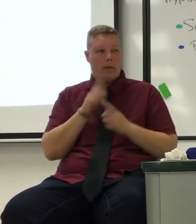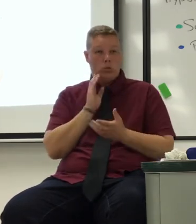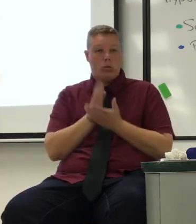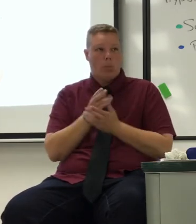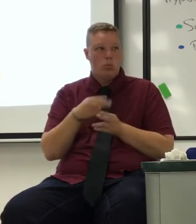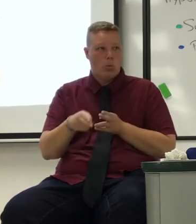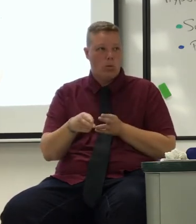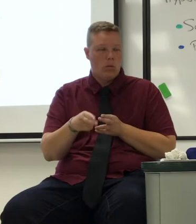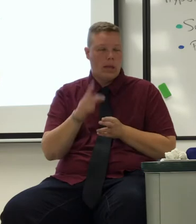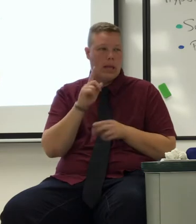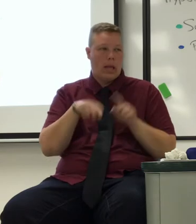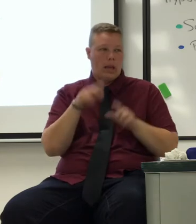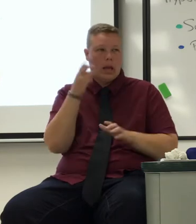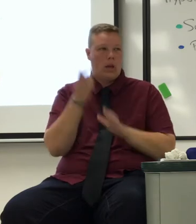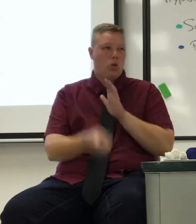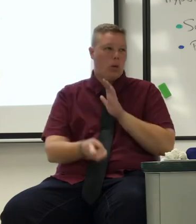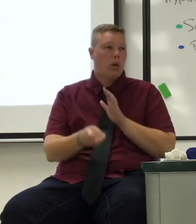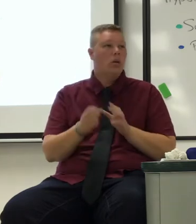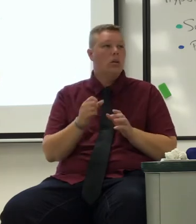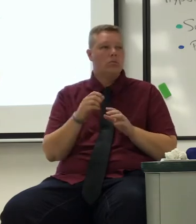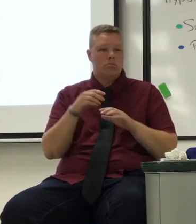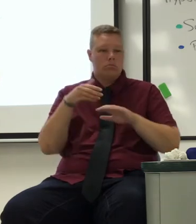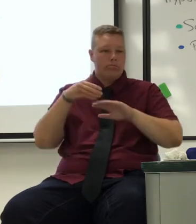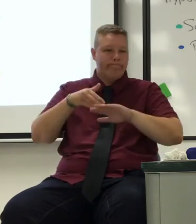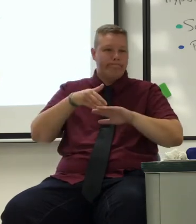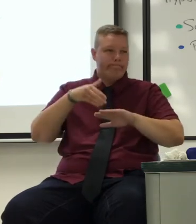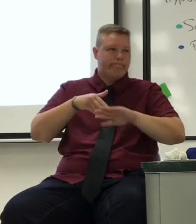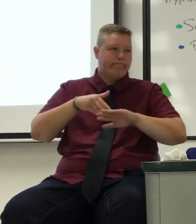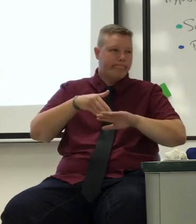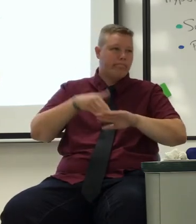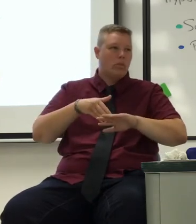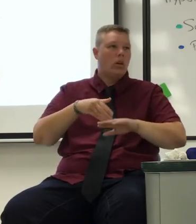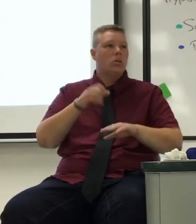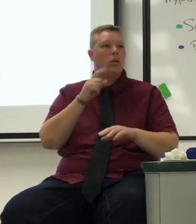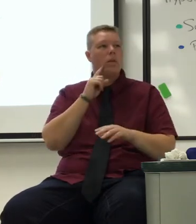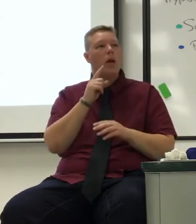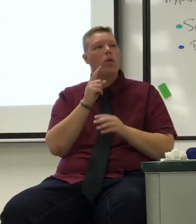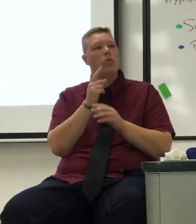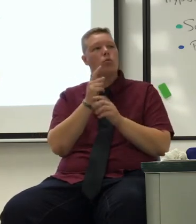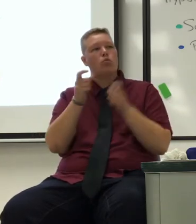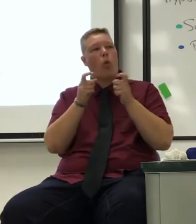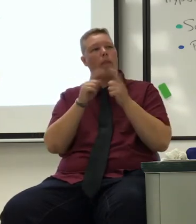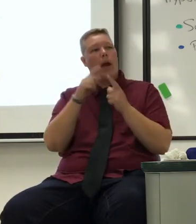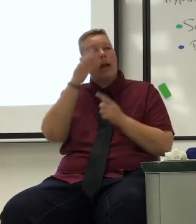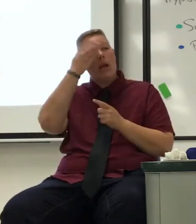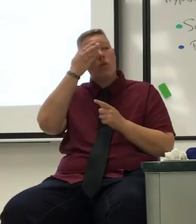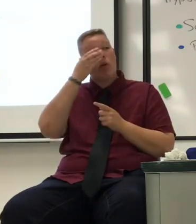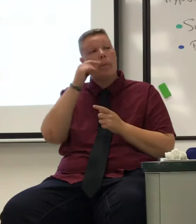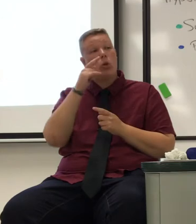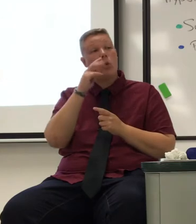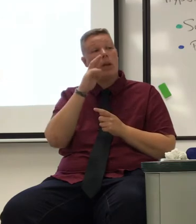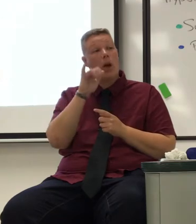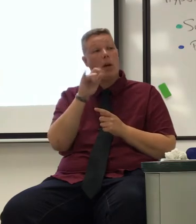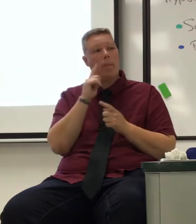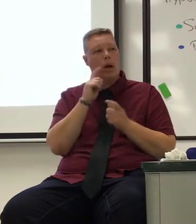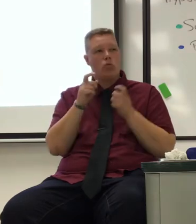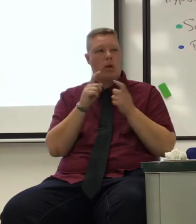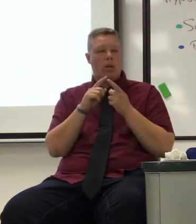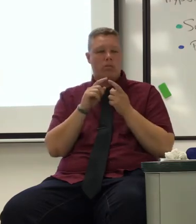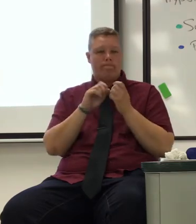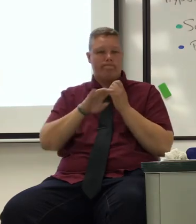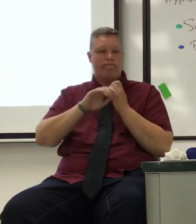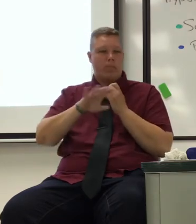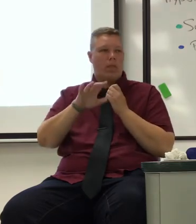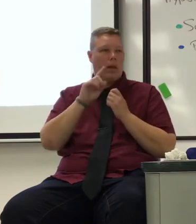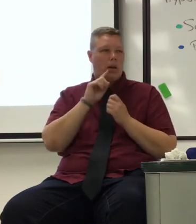into it. So they control the anterior pituitary by secreting regulatory hormones or tropic